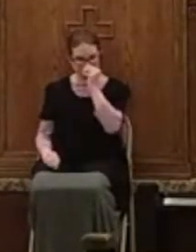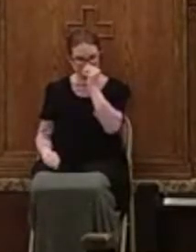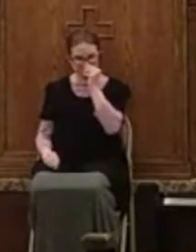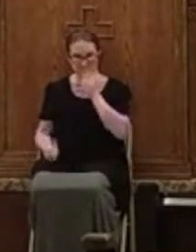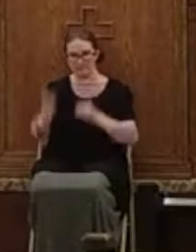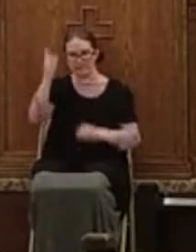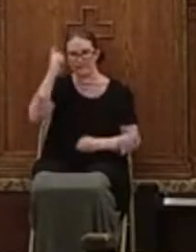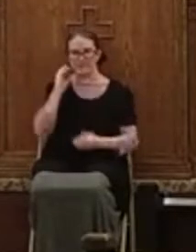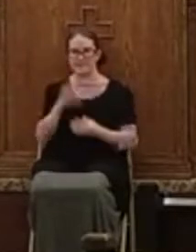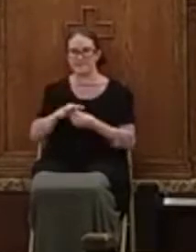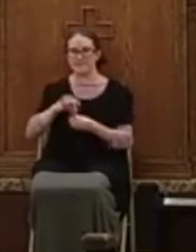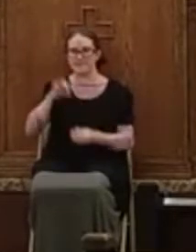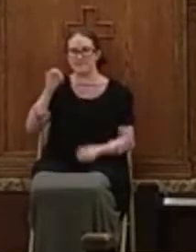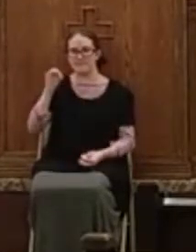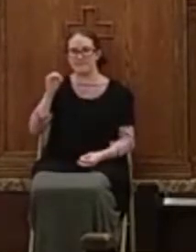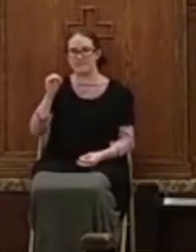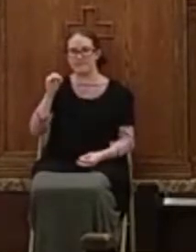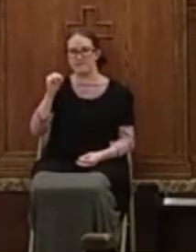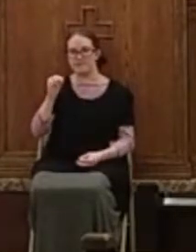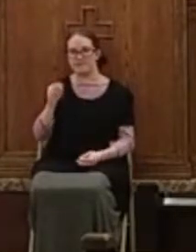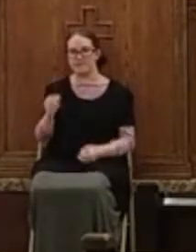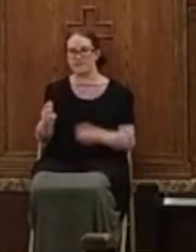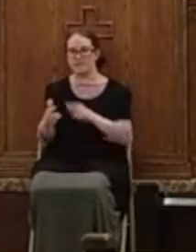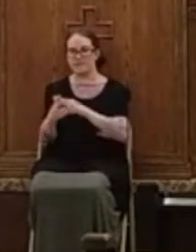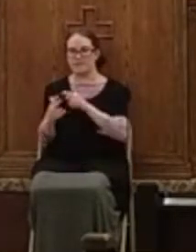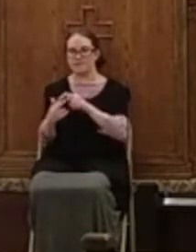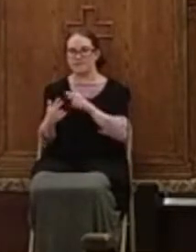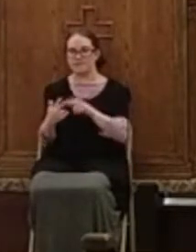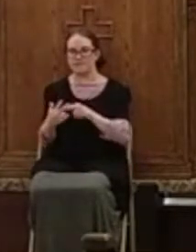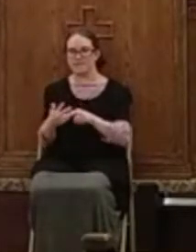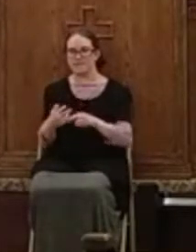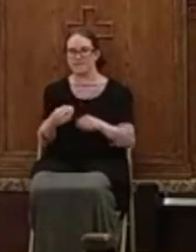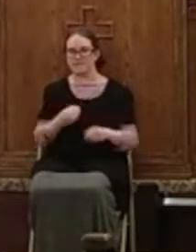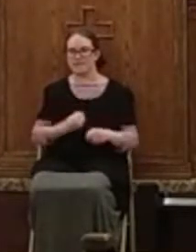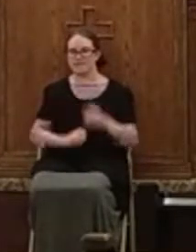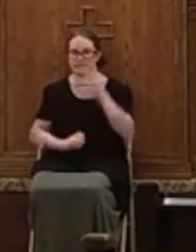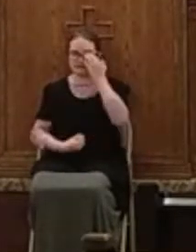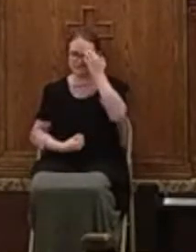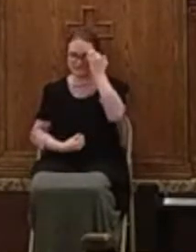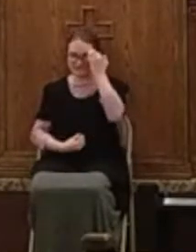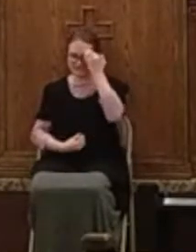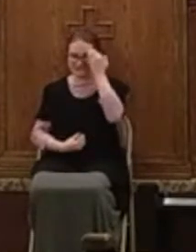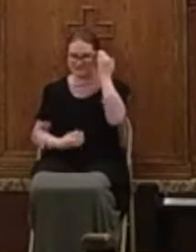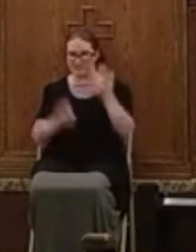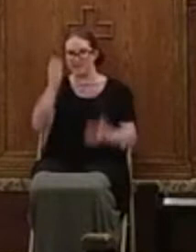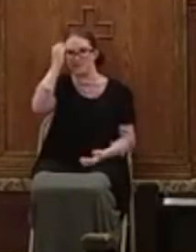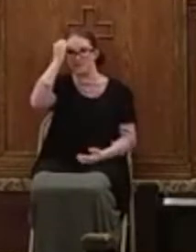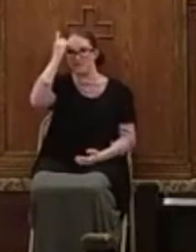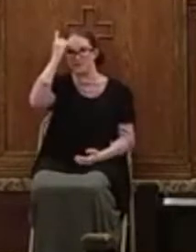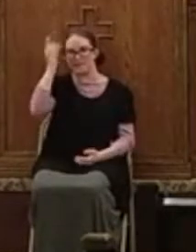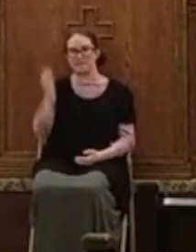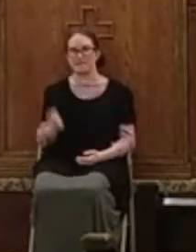Because it's the spirit man that counts. And it's the willingness to understand